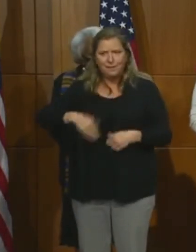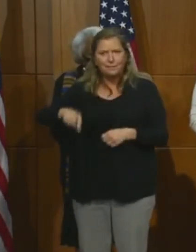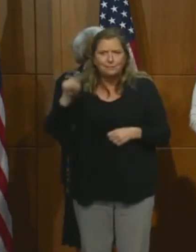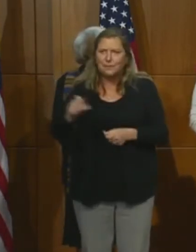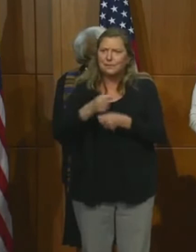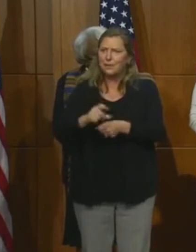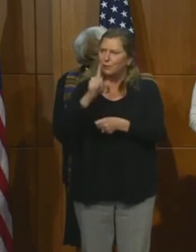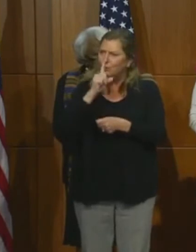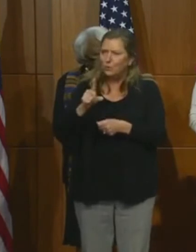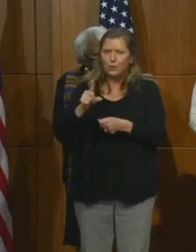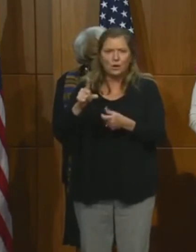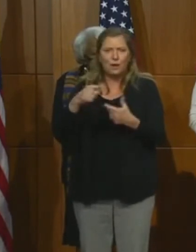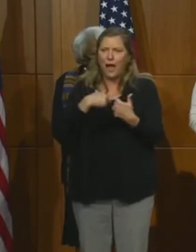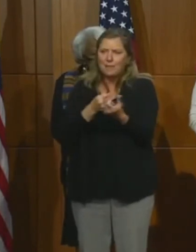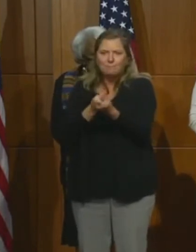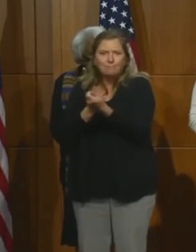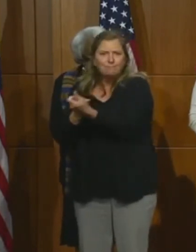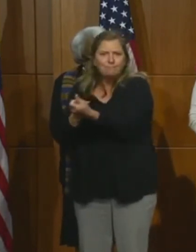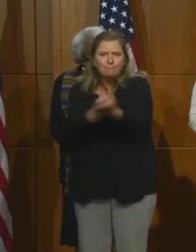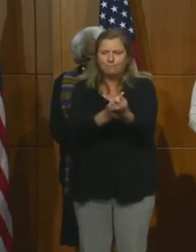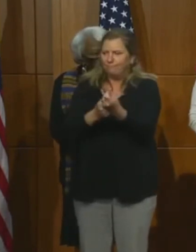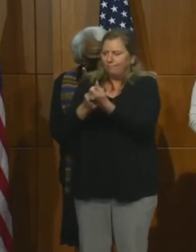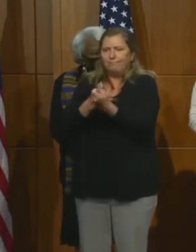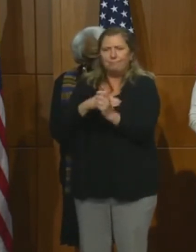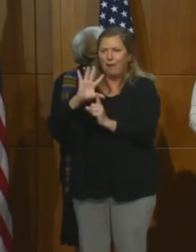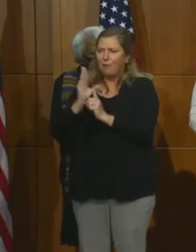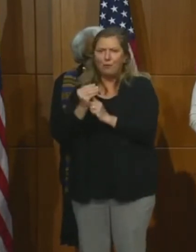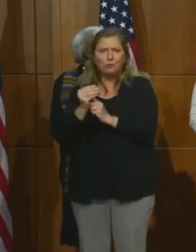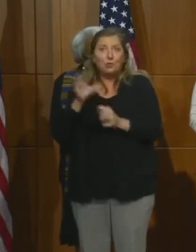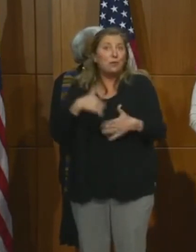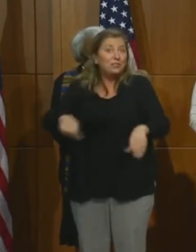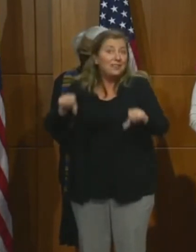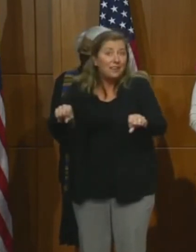that I'm aiding them and aiding my culture as much as I can.